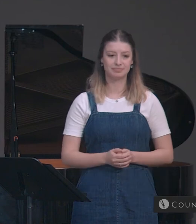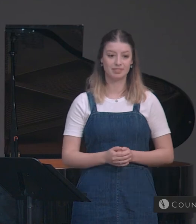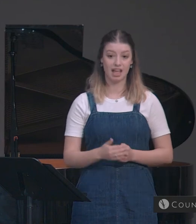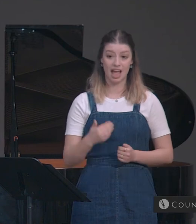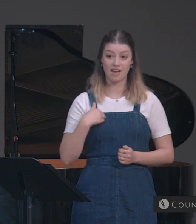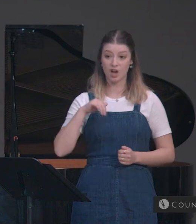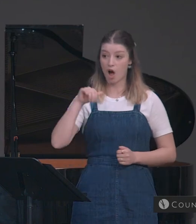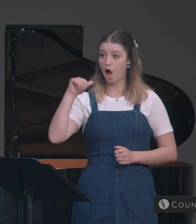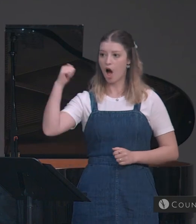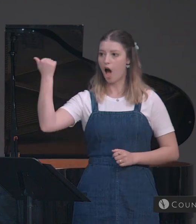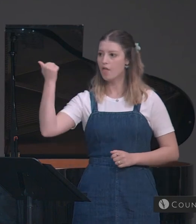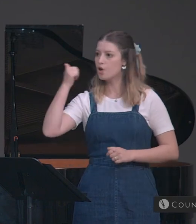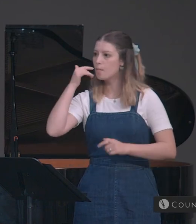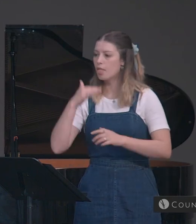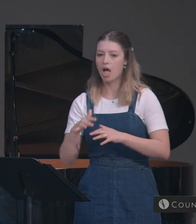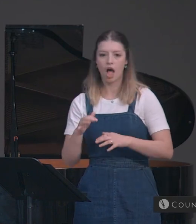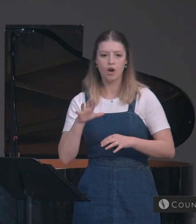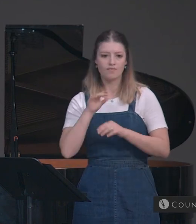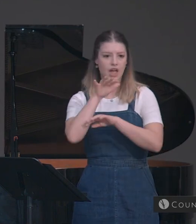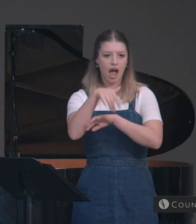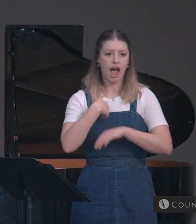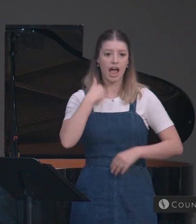No other fount I know.